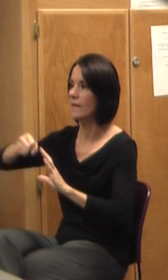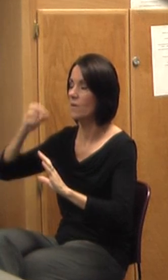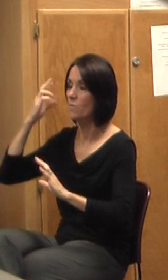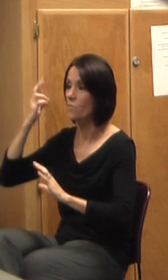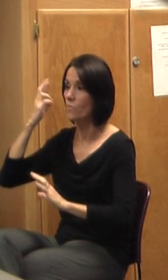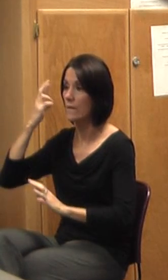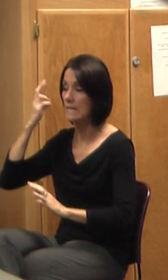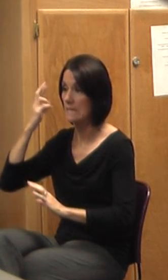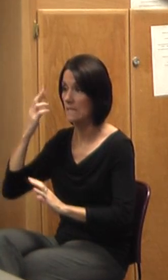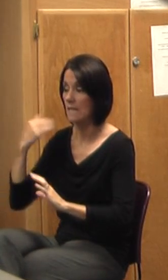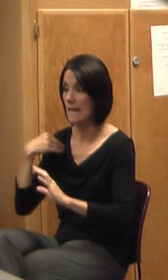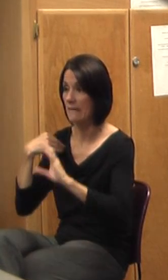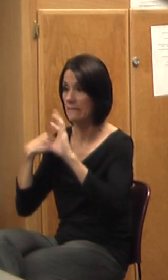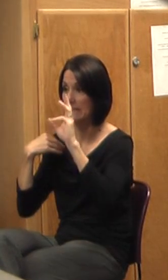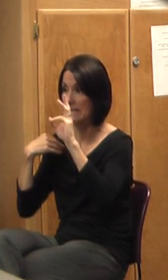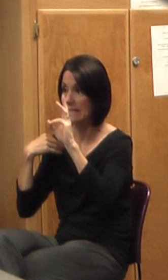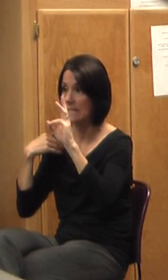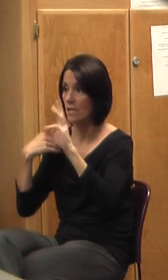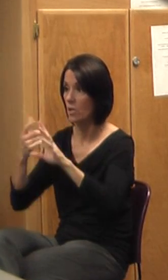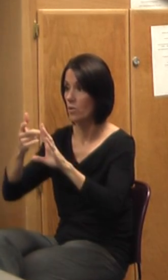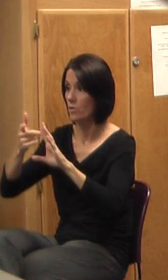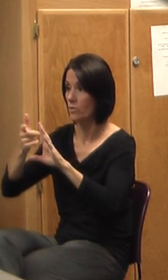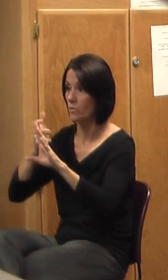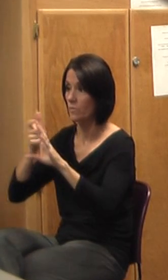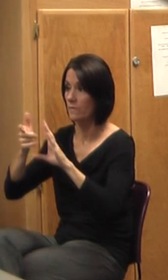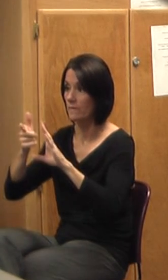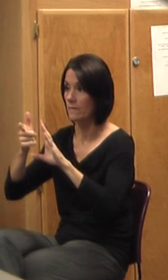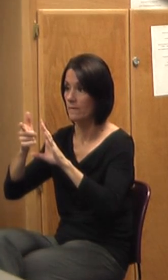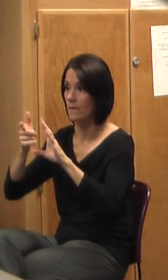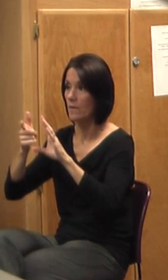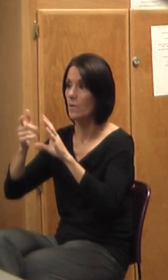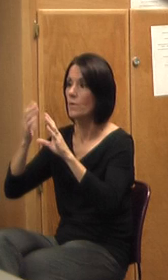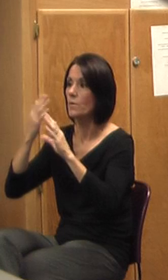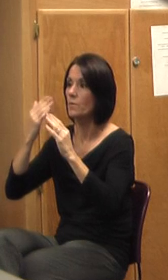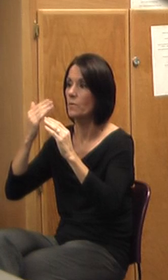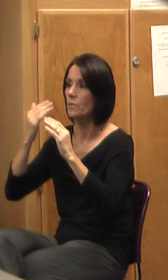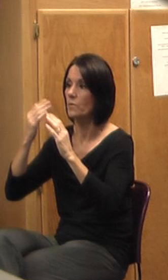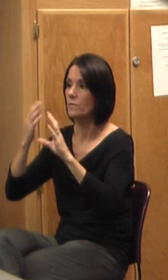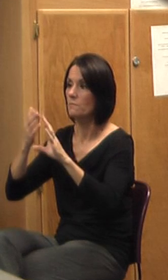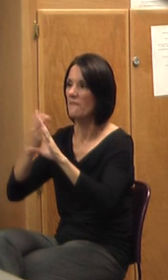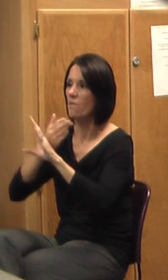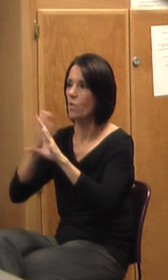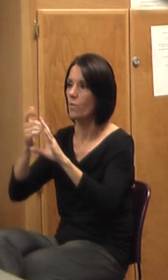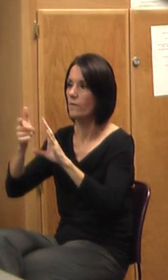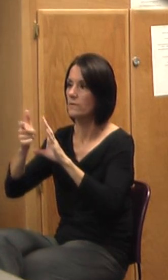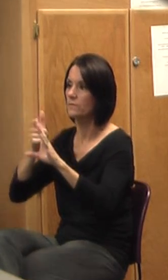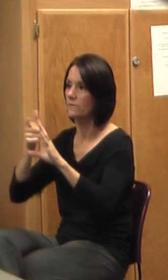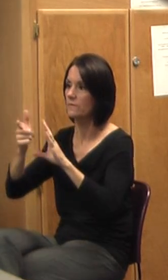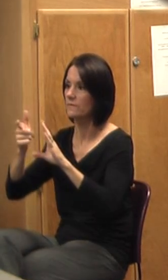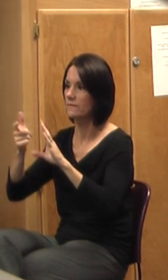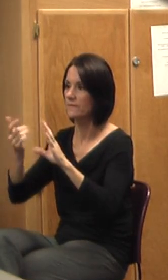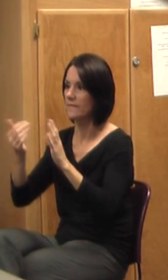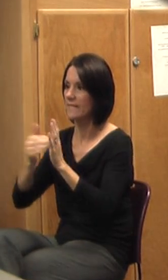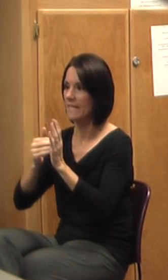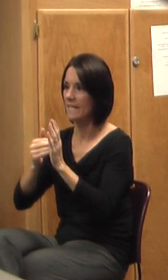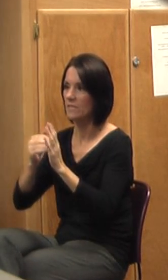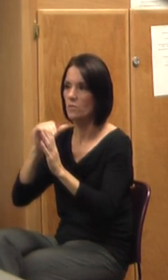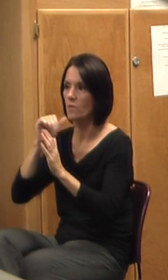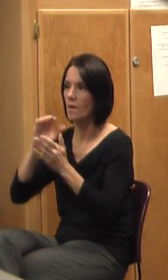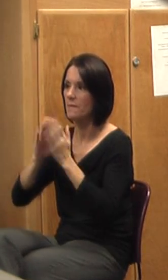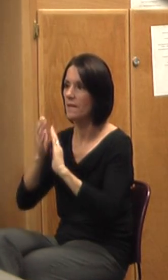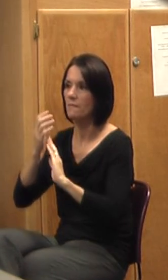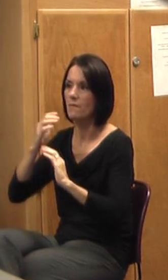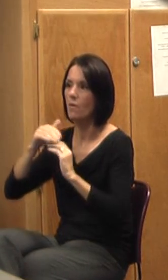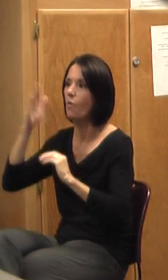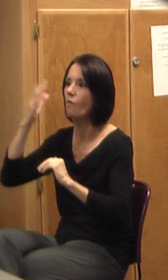it allowed after each shot was fired, it allowed each barrel to cool down before being fired again. So the gun would not overheat, and